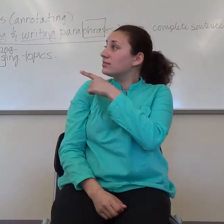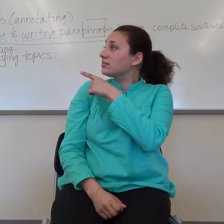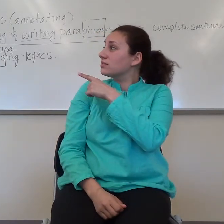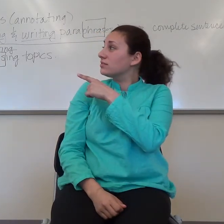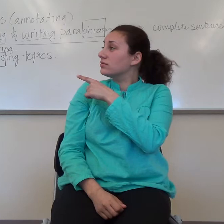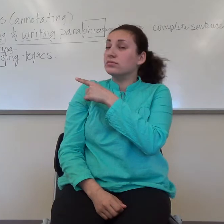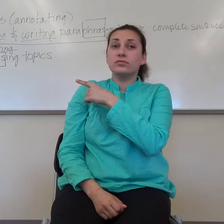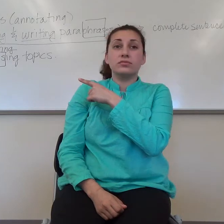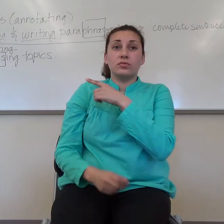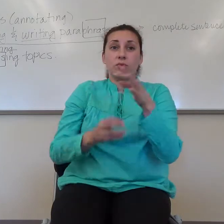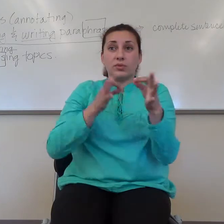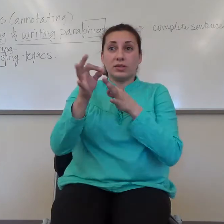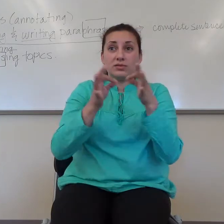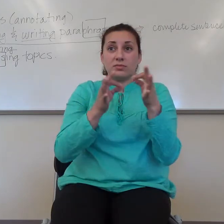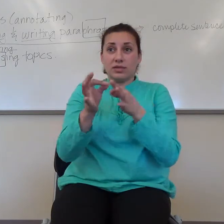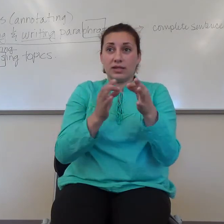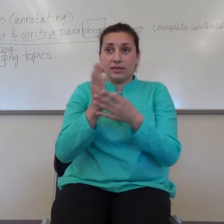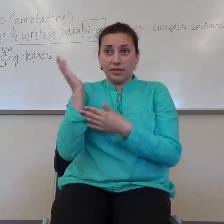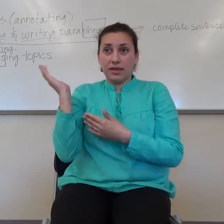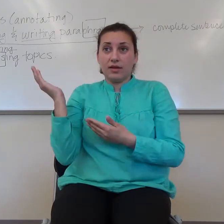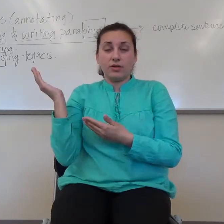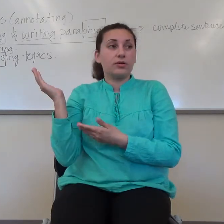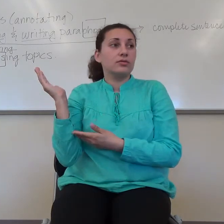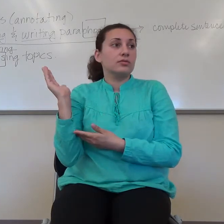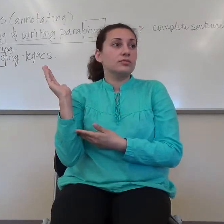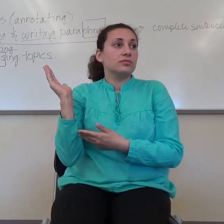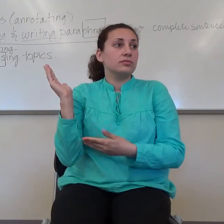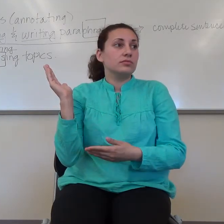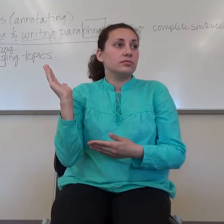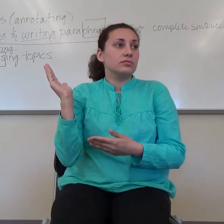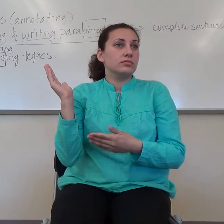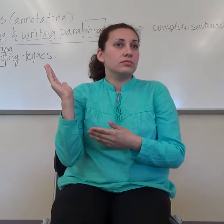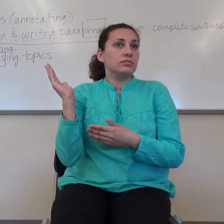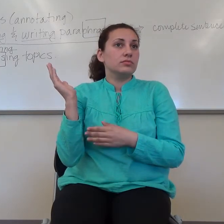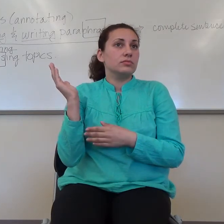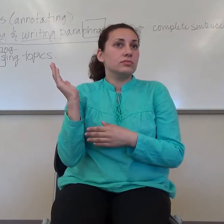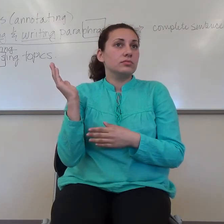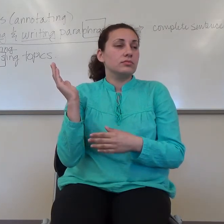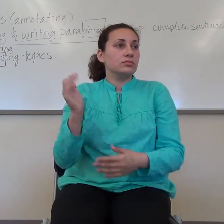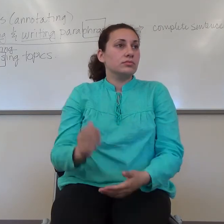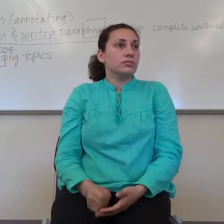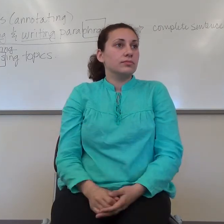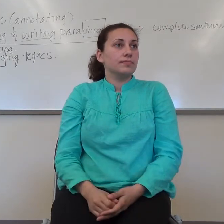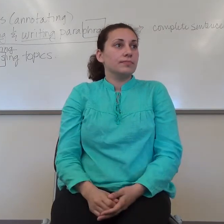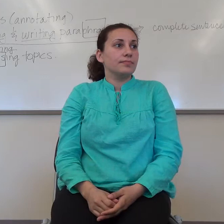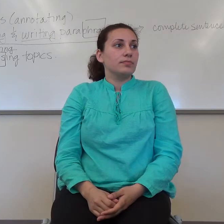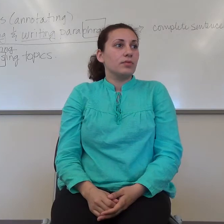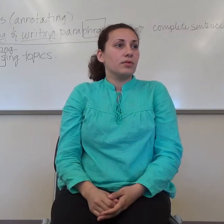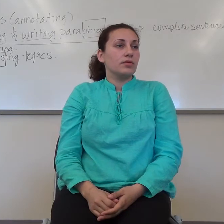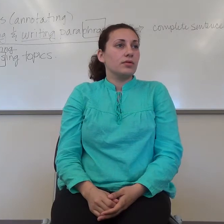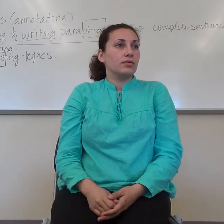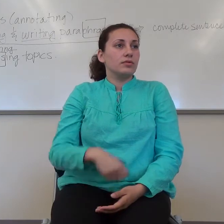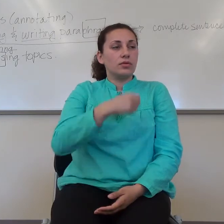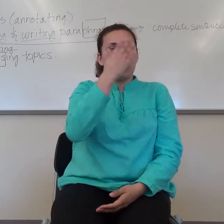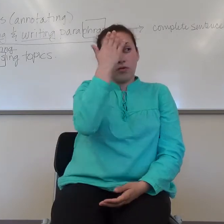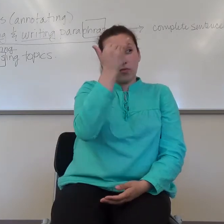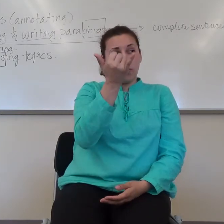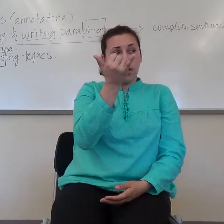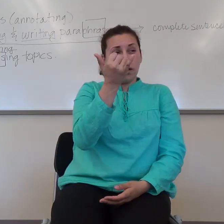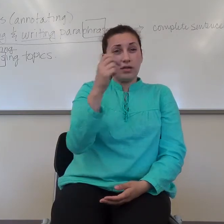talk about here is why these other answers aren't correct.